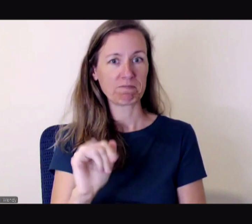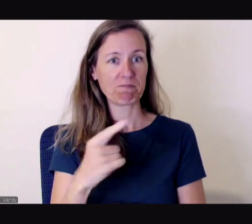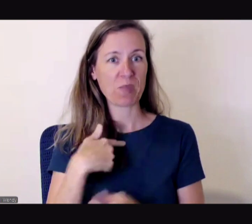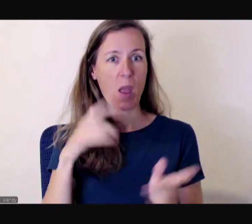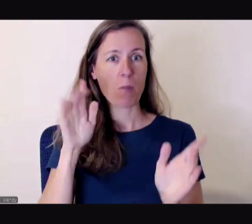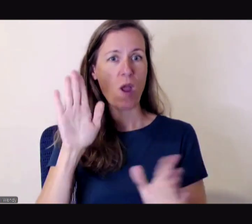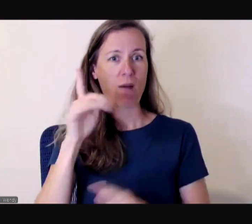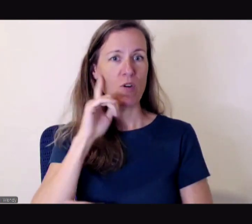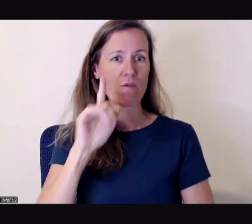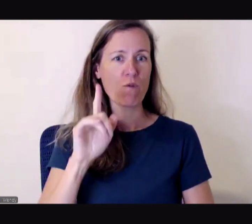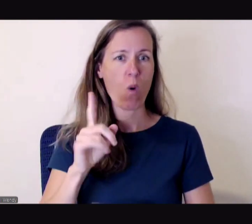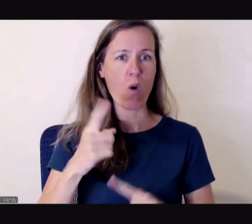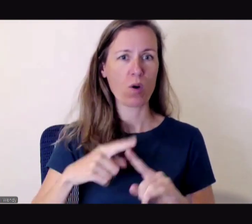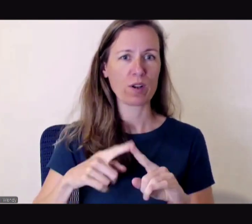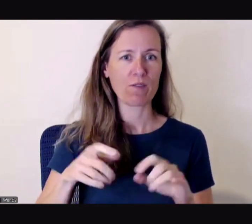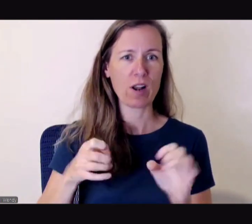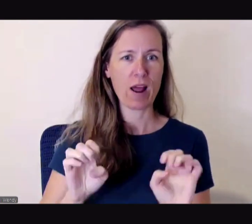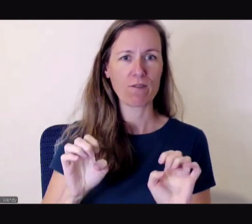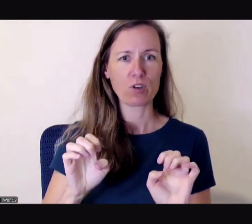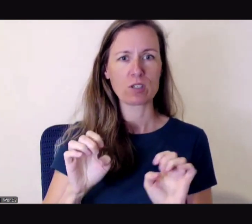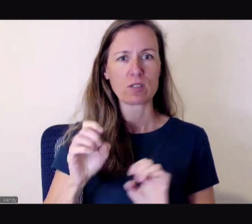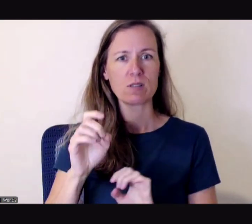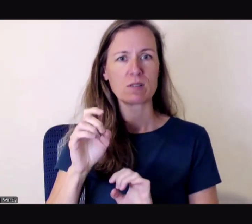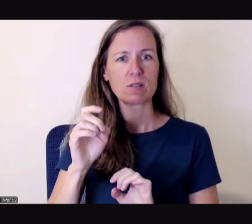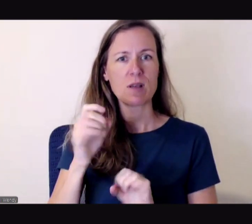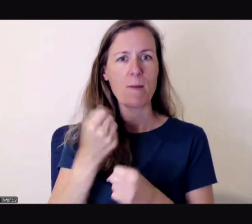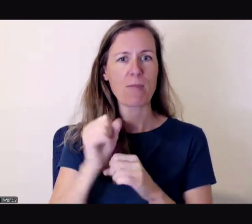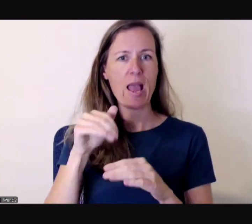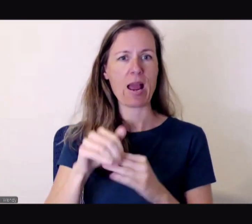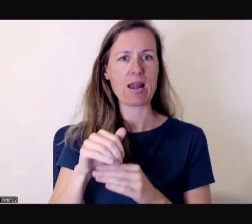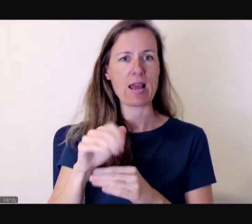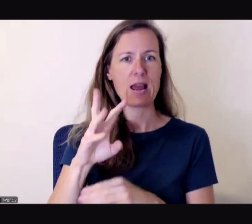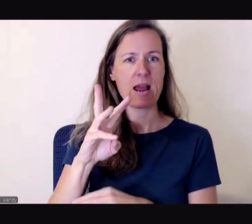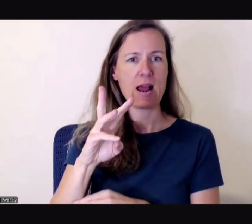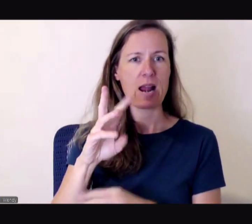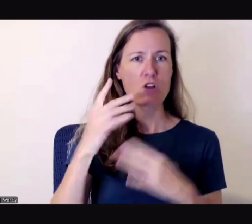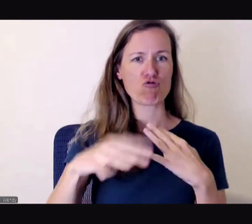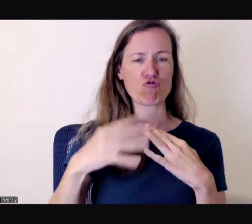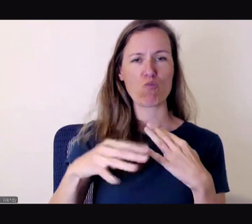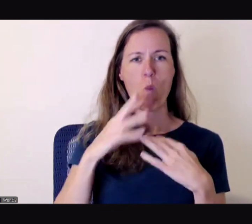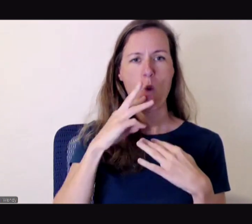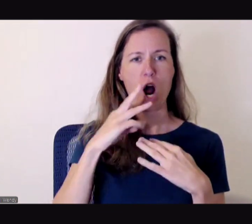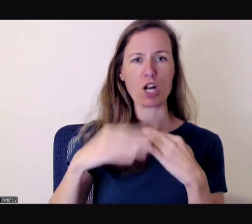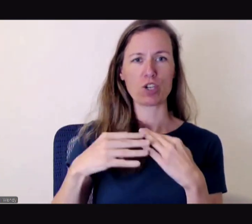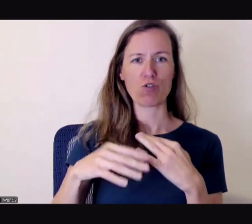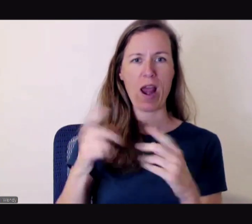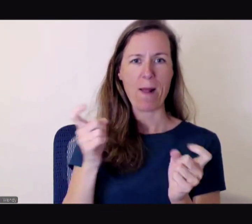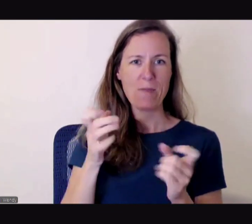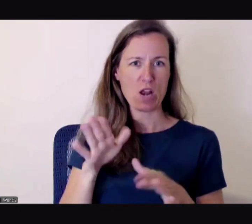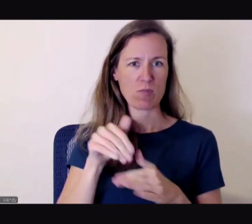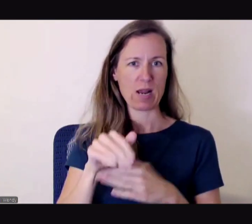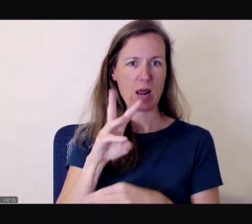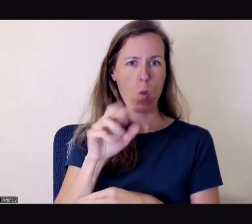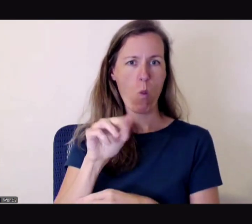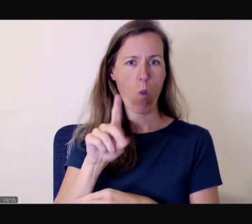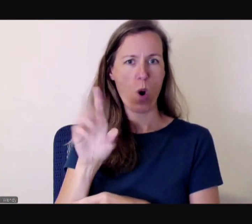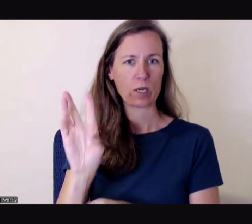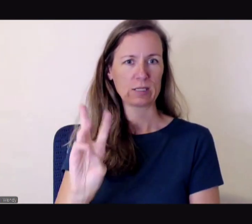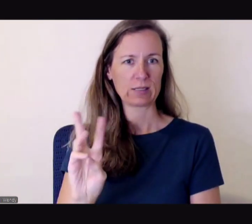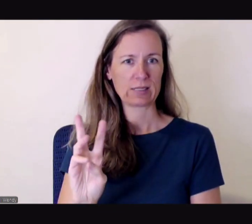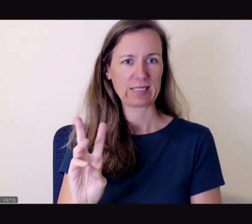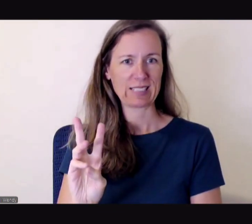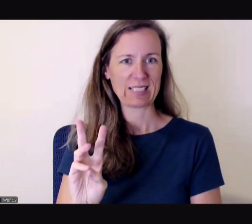even before I knew about Cheverly wards, which one I resided in or who was my representative, Councilwoman Amy Jean Chung Fry was in